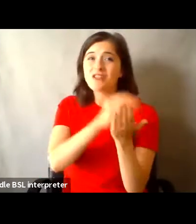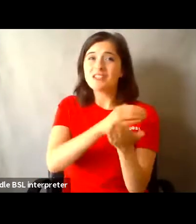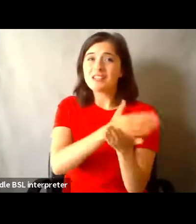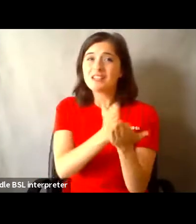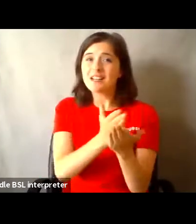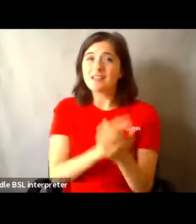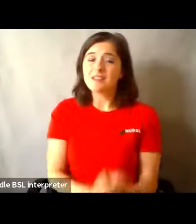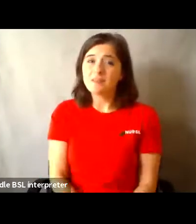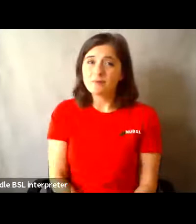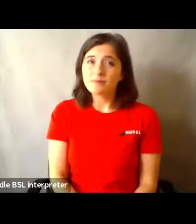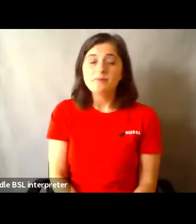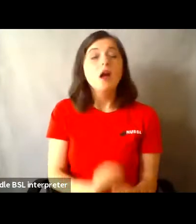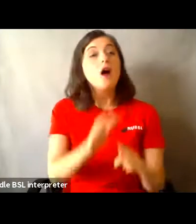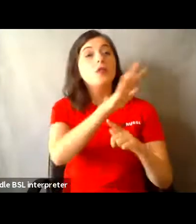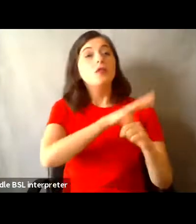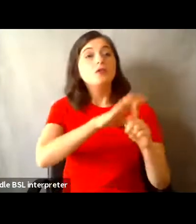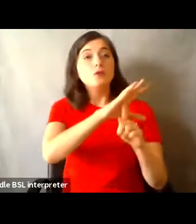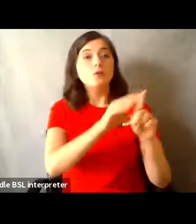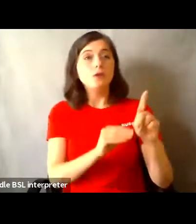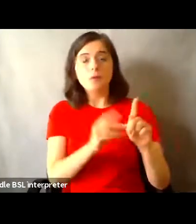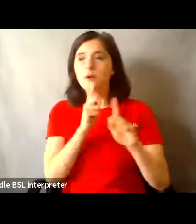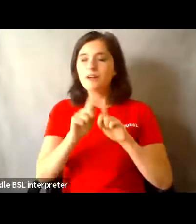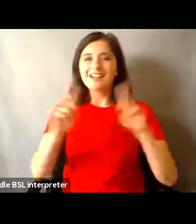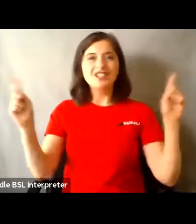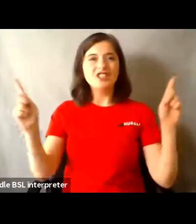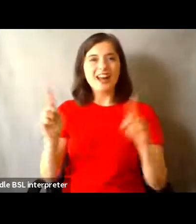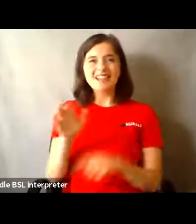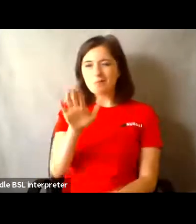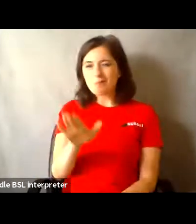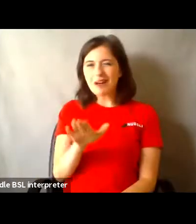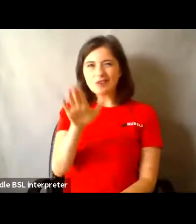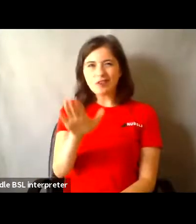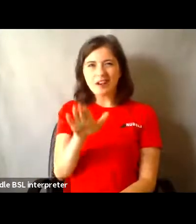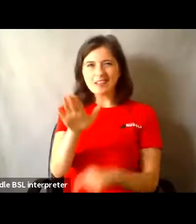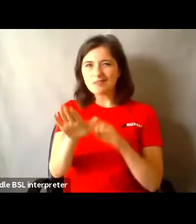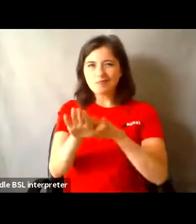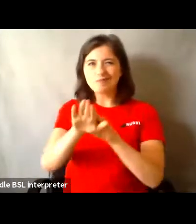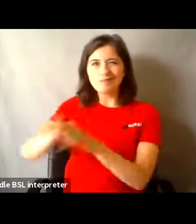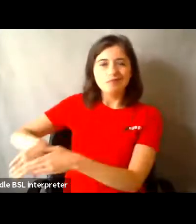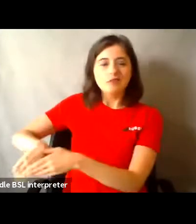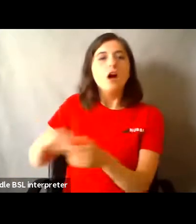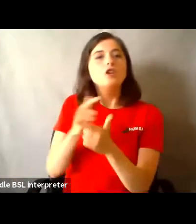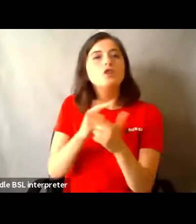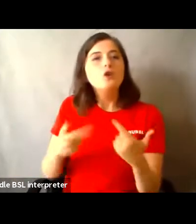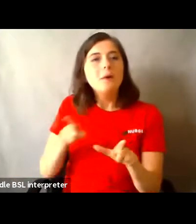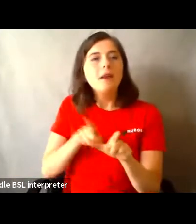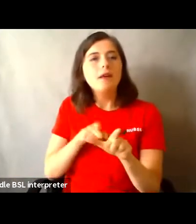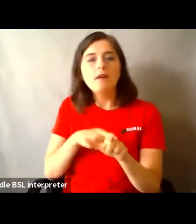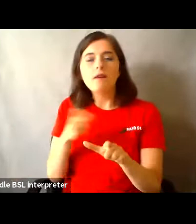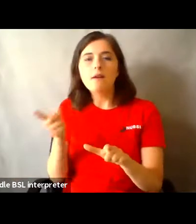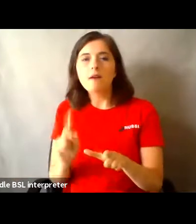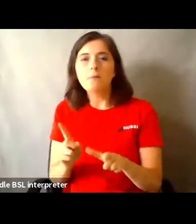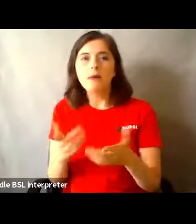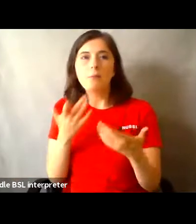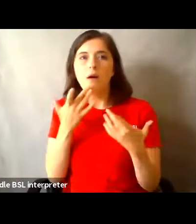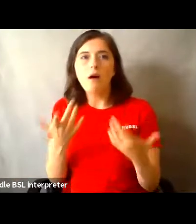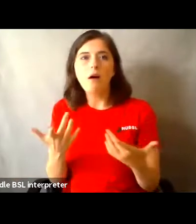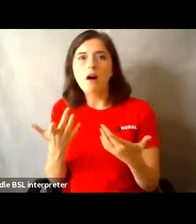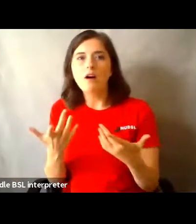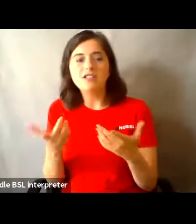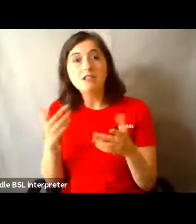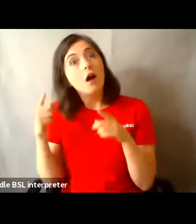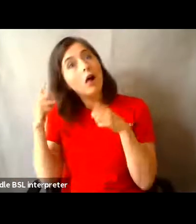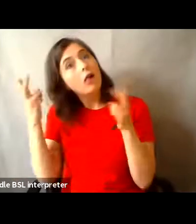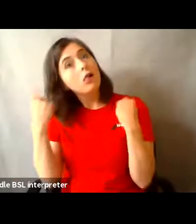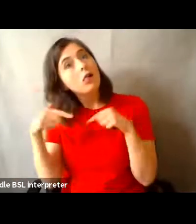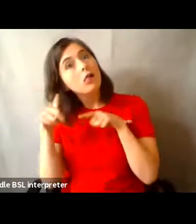With the social model, we can change this patronizing world, but too many young people are sucked into the old paradigm of regarding